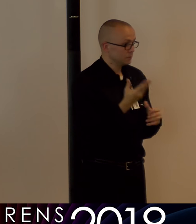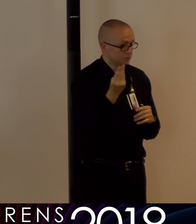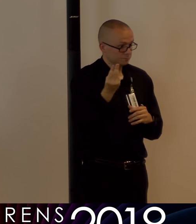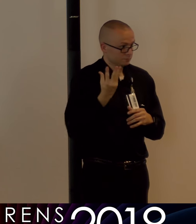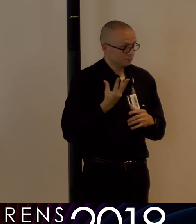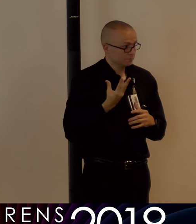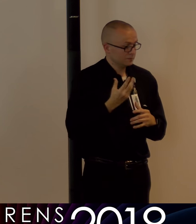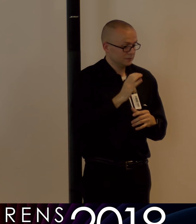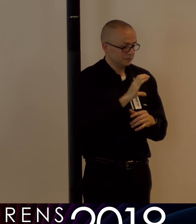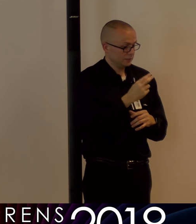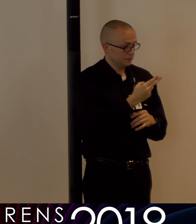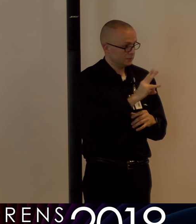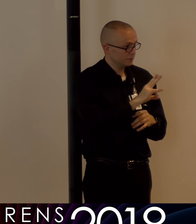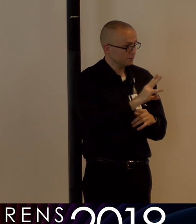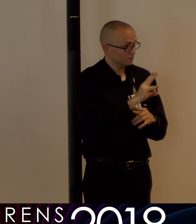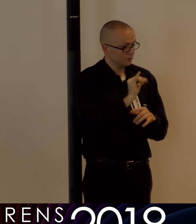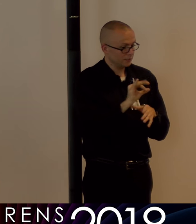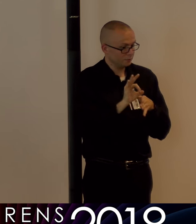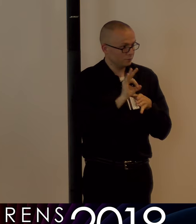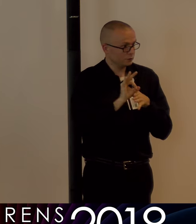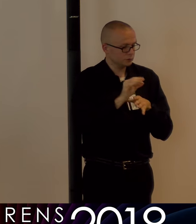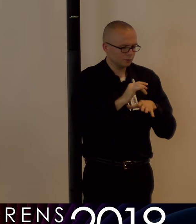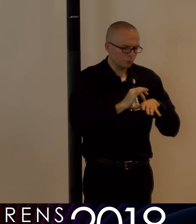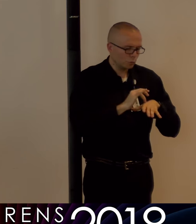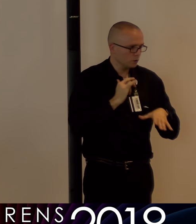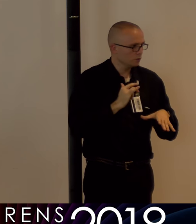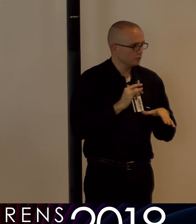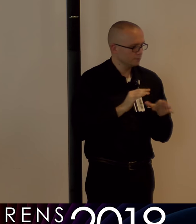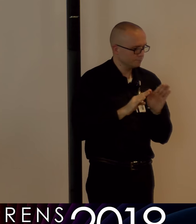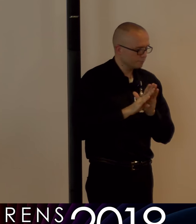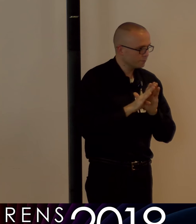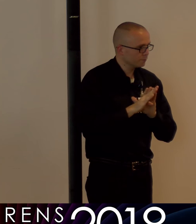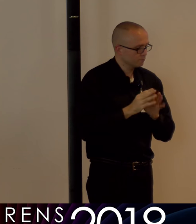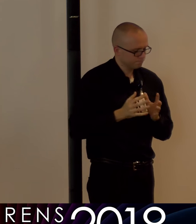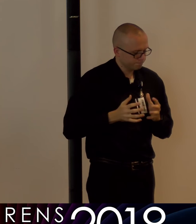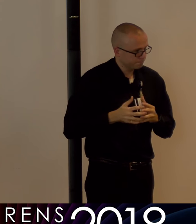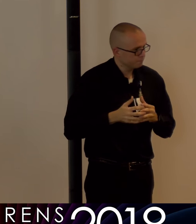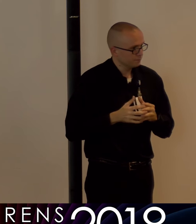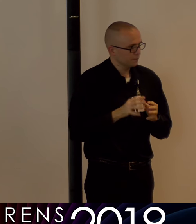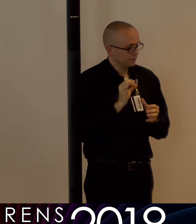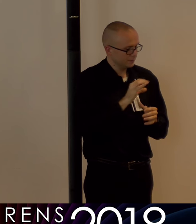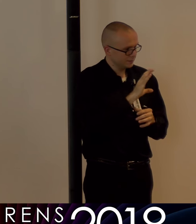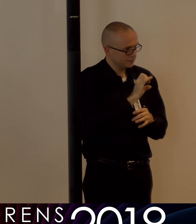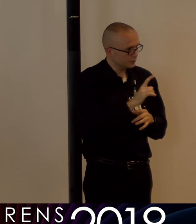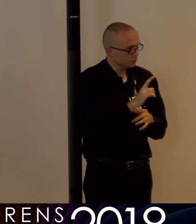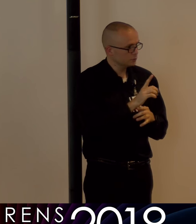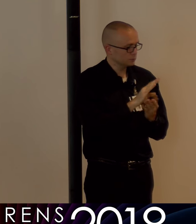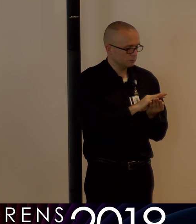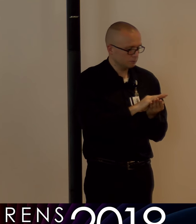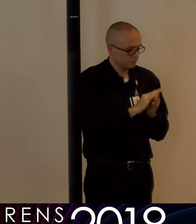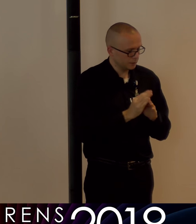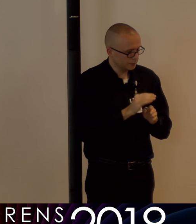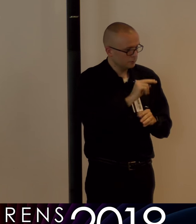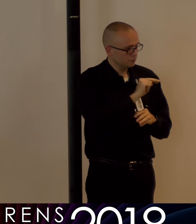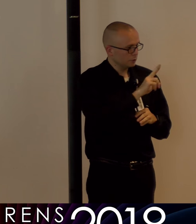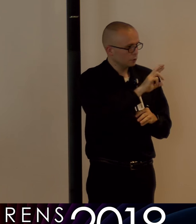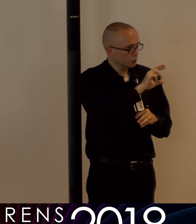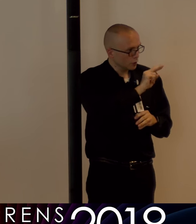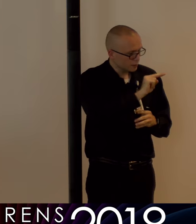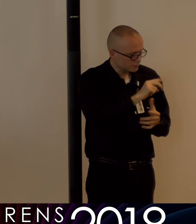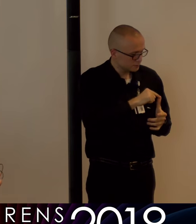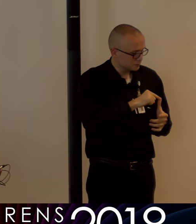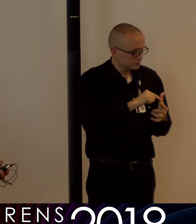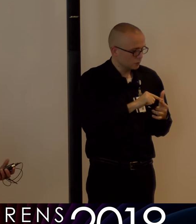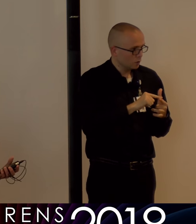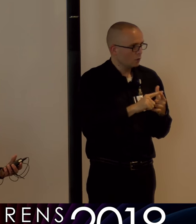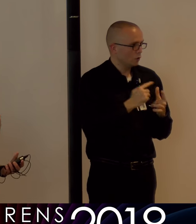that CHD7 is probably functioning very early in the embryo, telling those cells whether to become neurons or cells that make